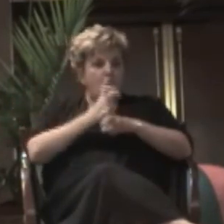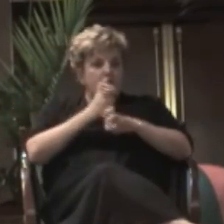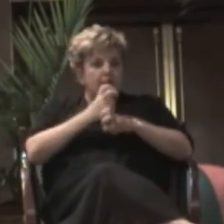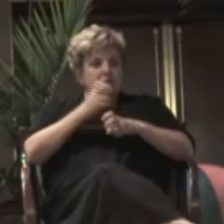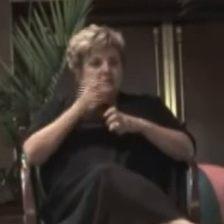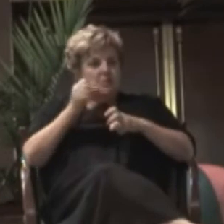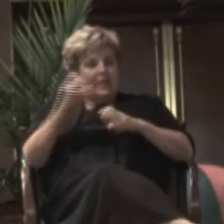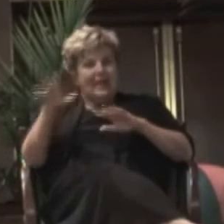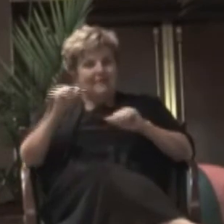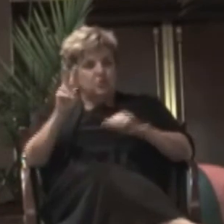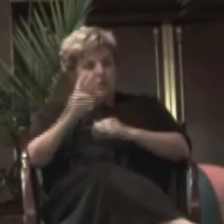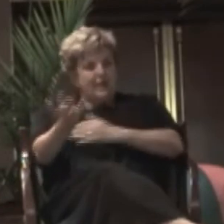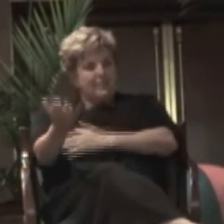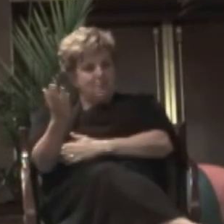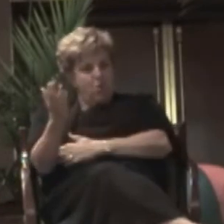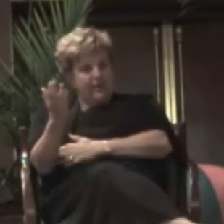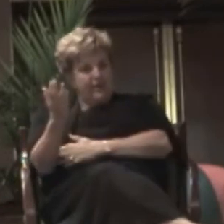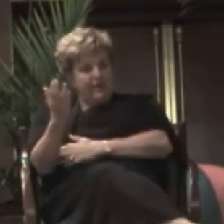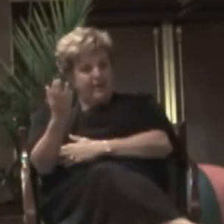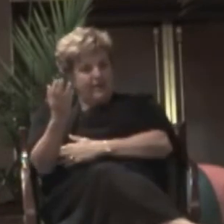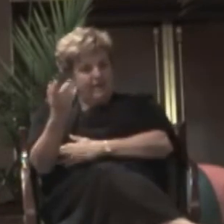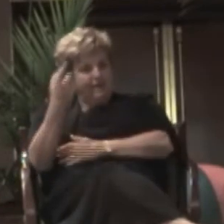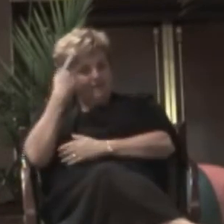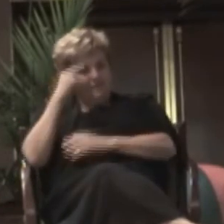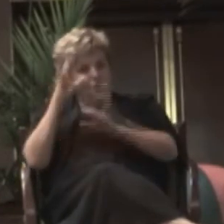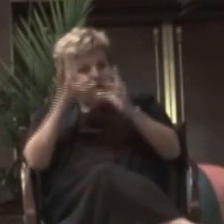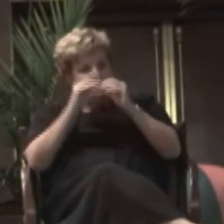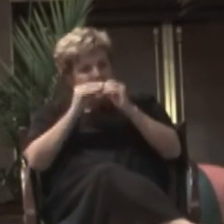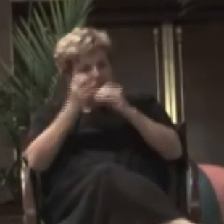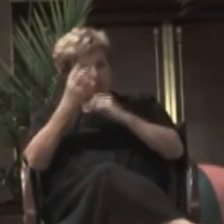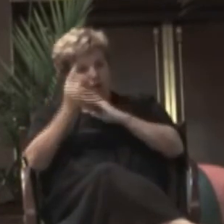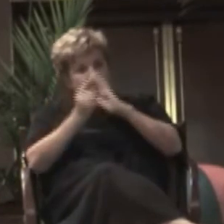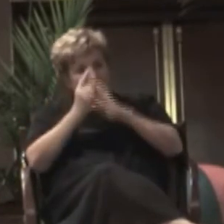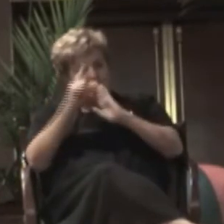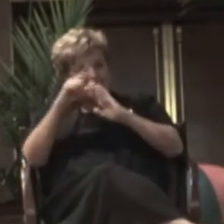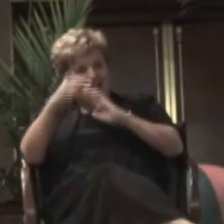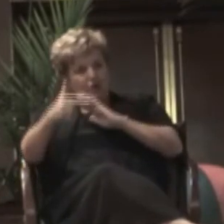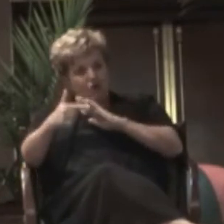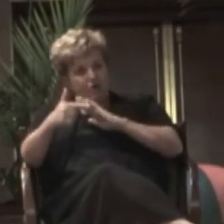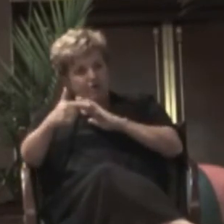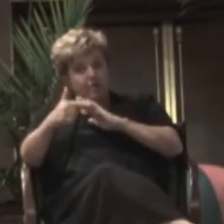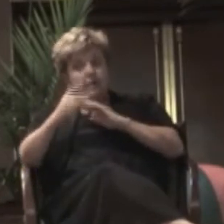be sure he was there. And he was there. Johnny didn't make the speech of the century.